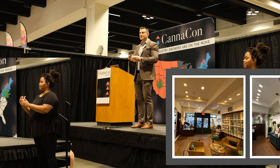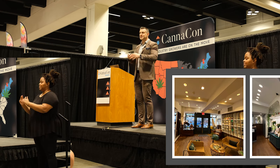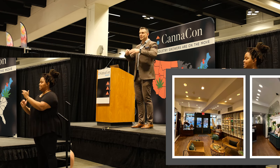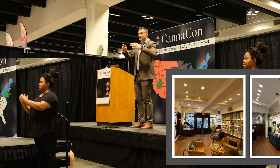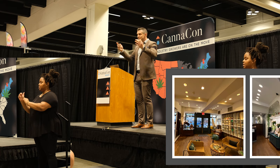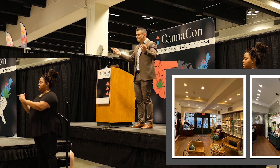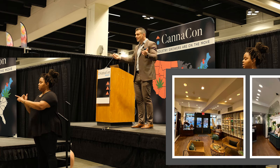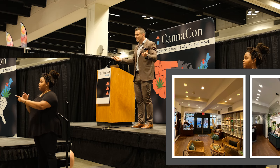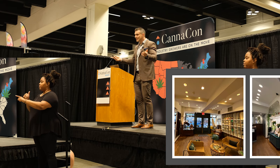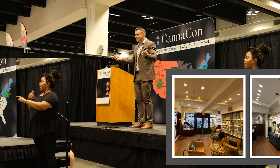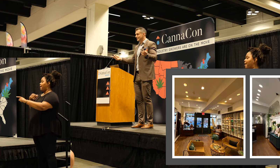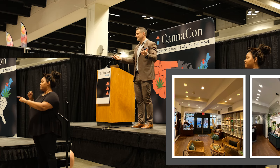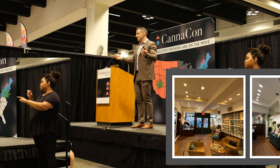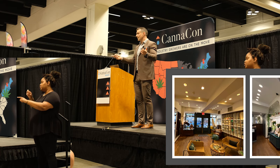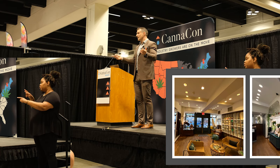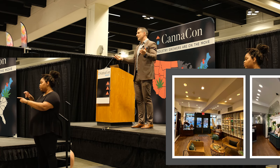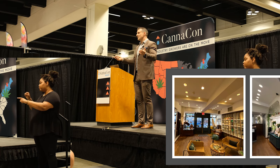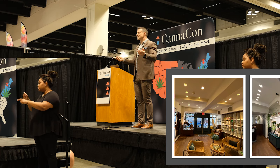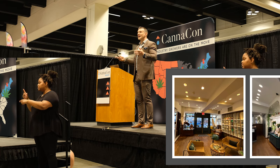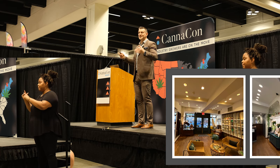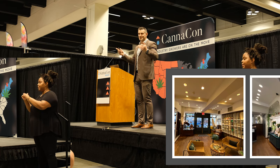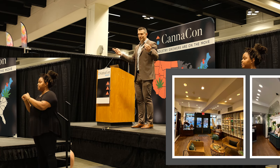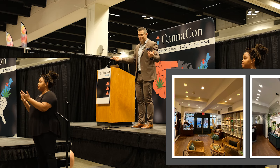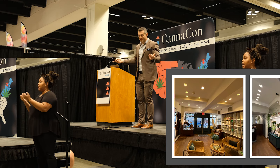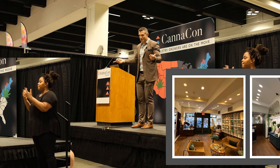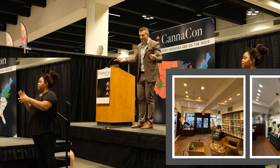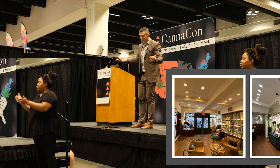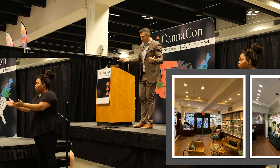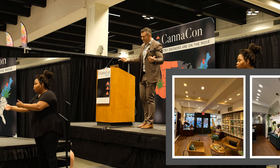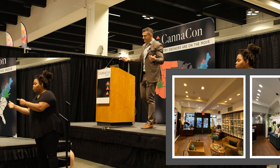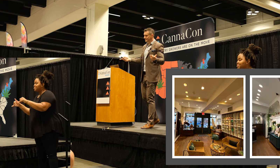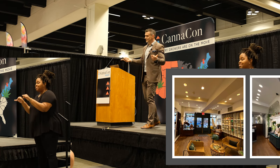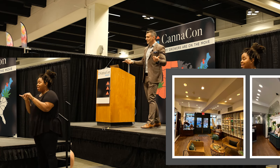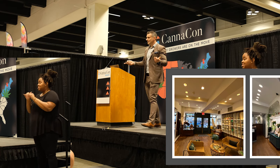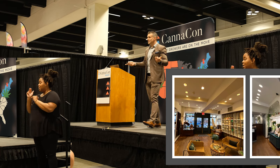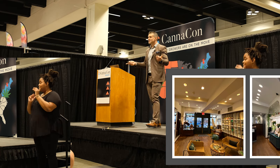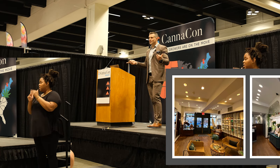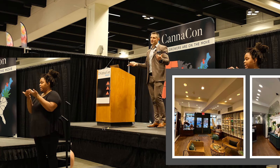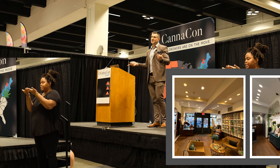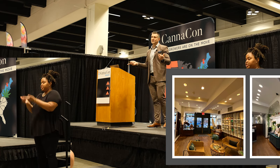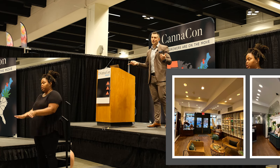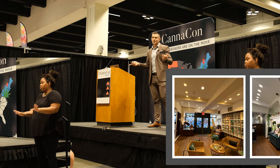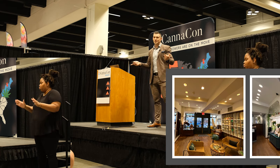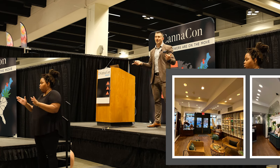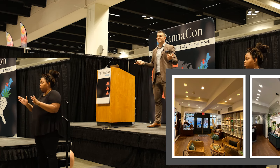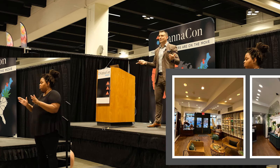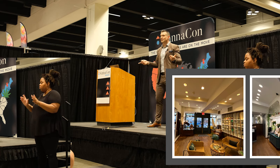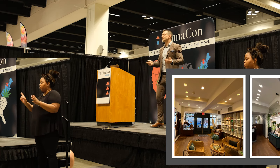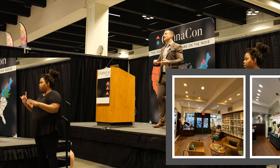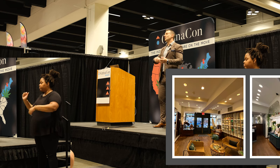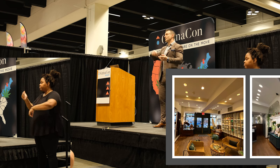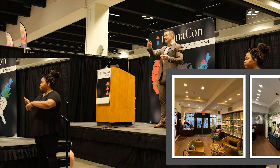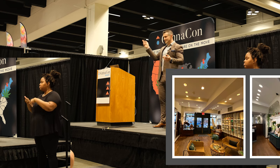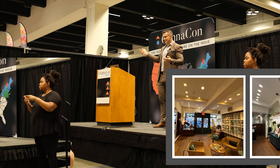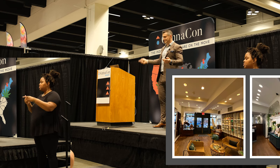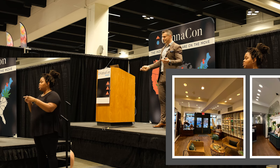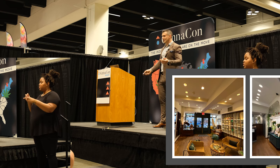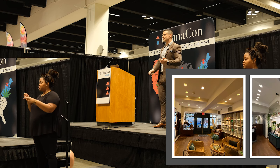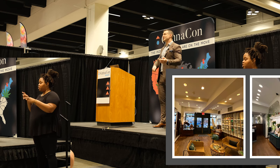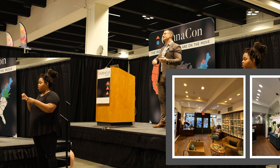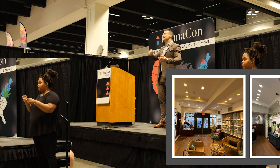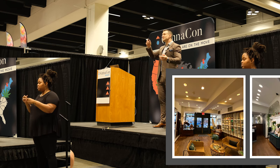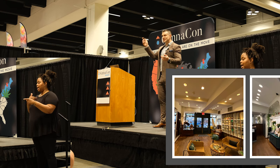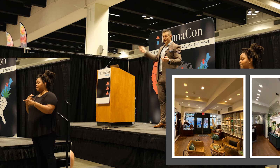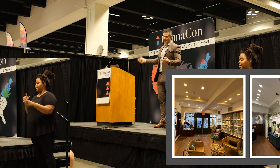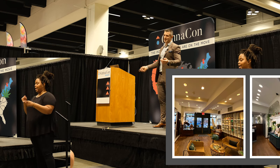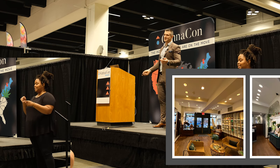of all the numbers of rooms that they might have, the size of the building in general, The servers alone, we're in the terabytes, right?